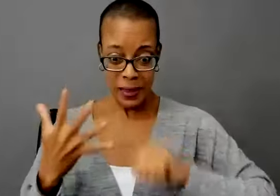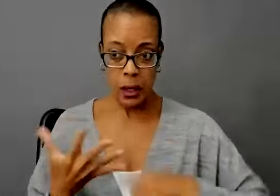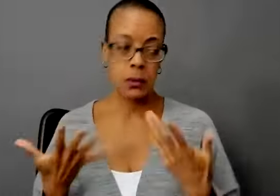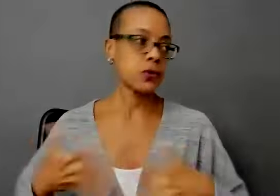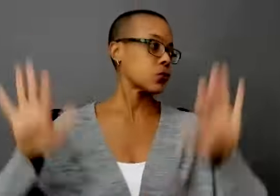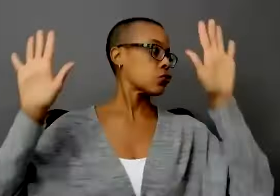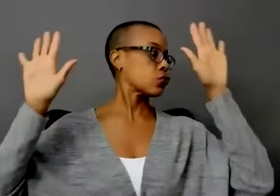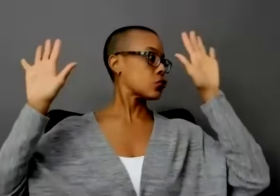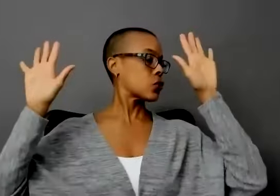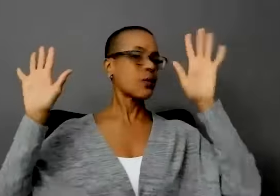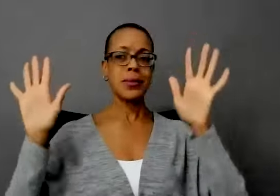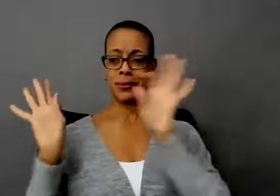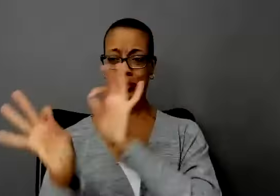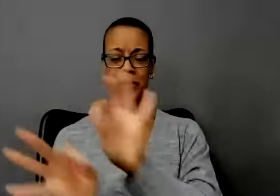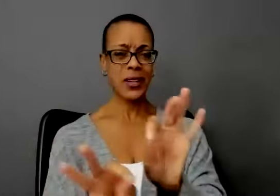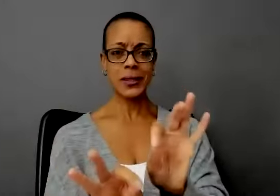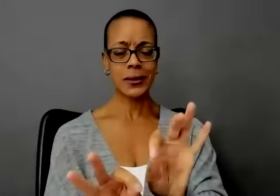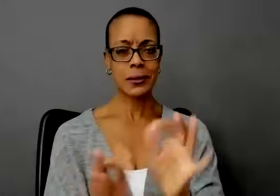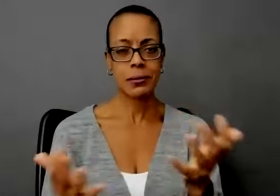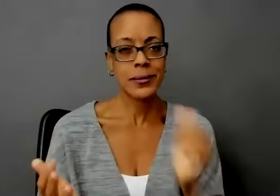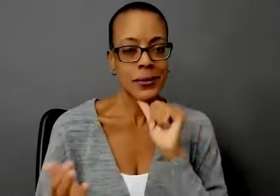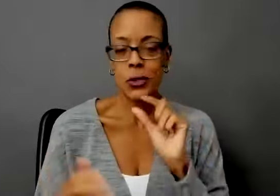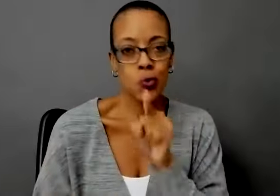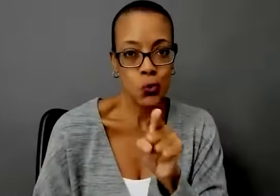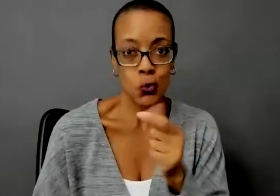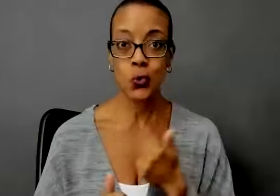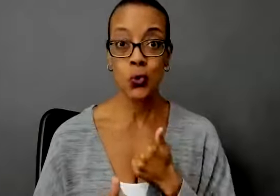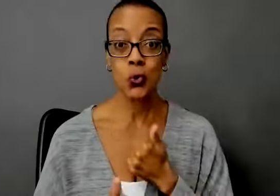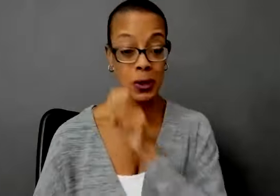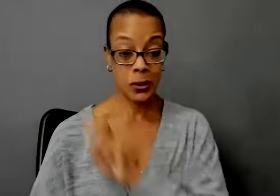isn't real, and this journey was not perfect. And I think it's important to preface